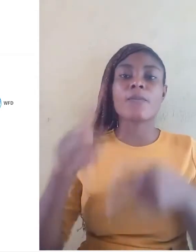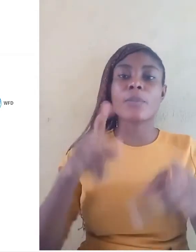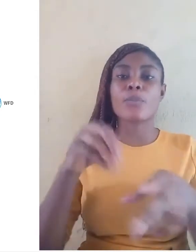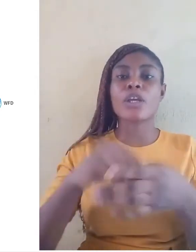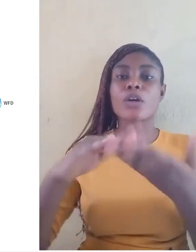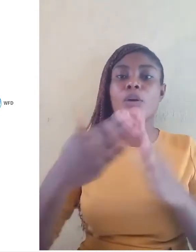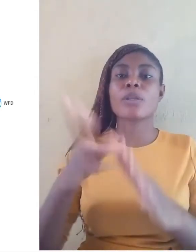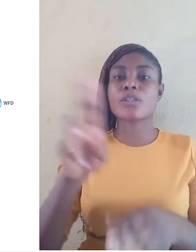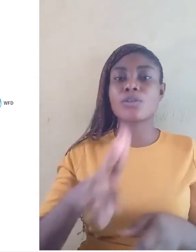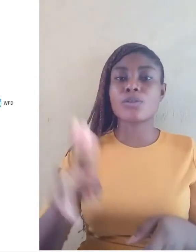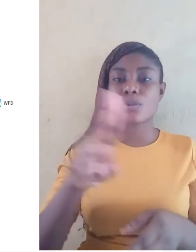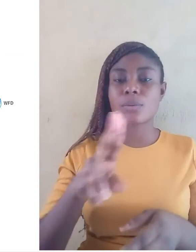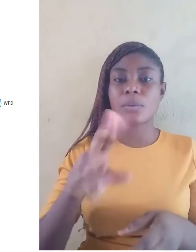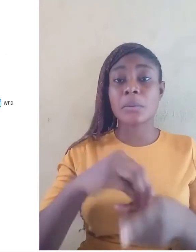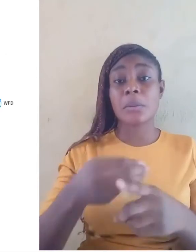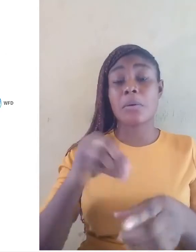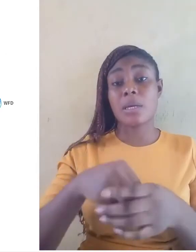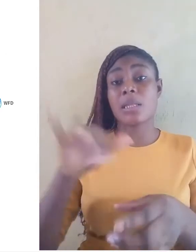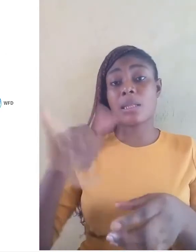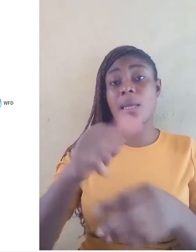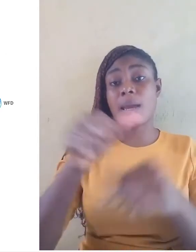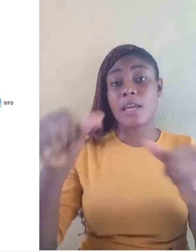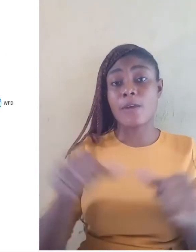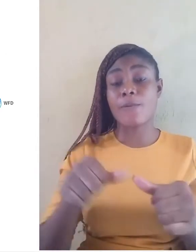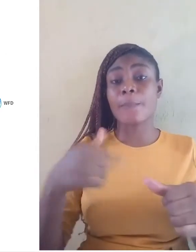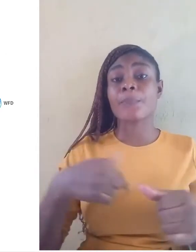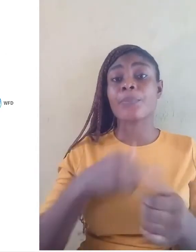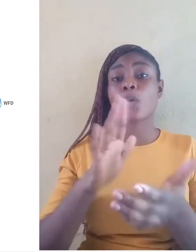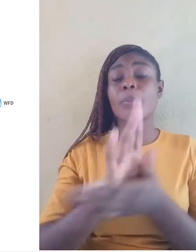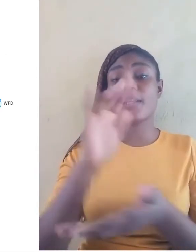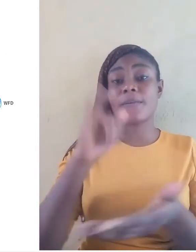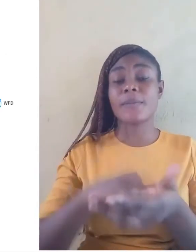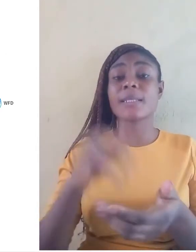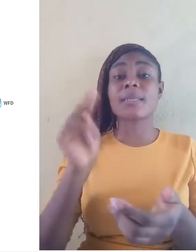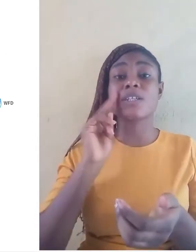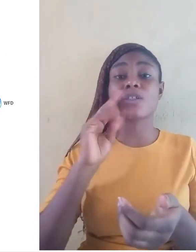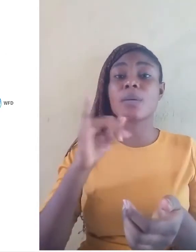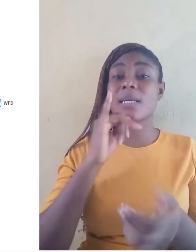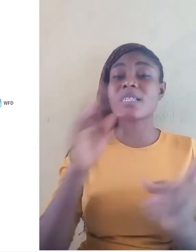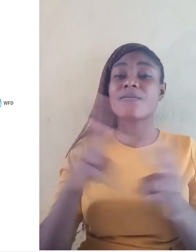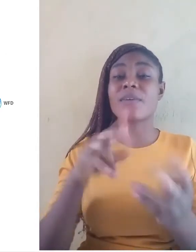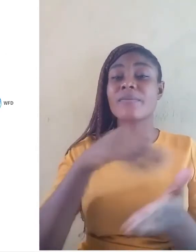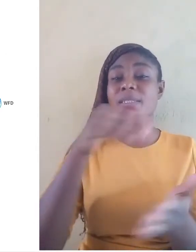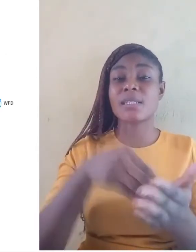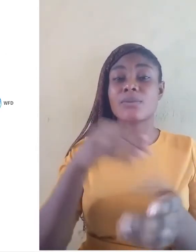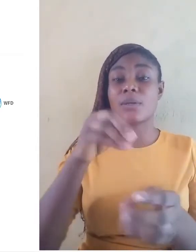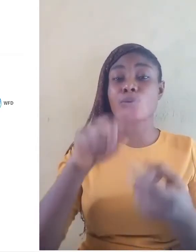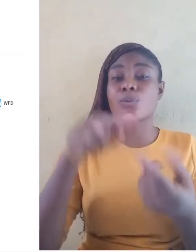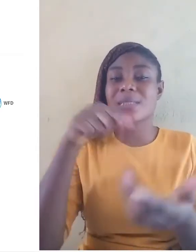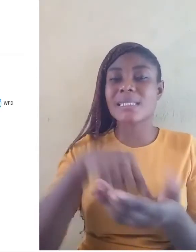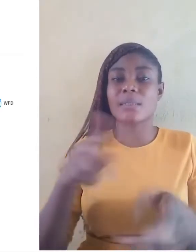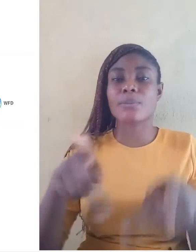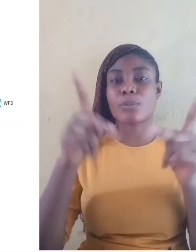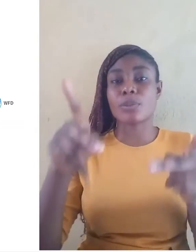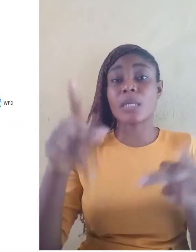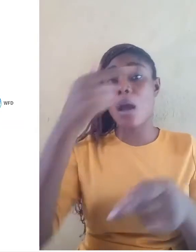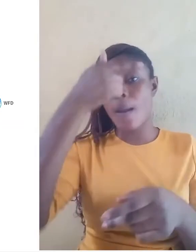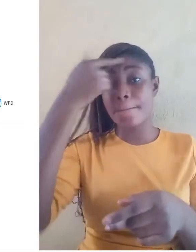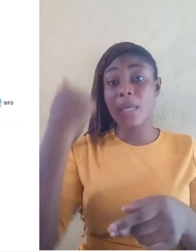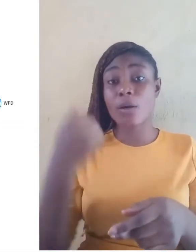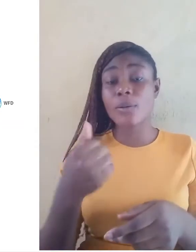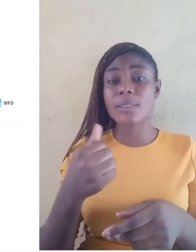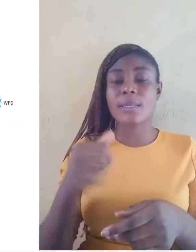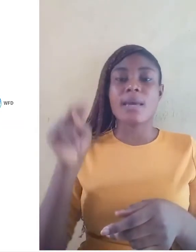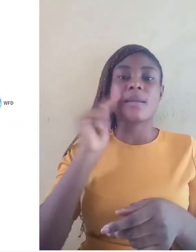community use or in an area. And we believe that Nigeria is very central to this proposal